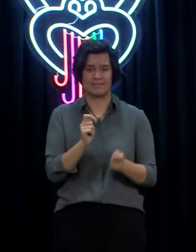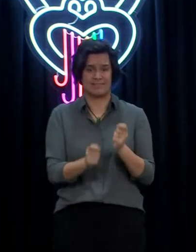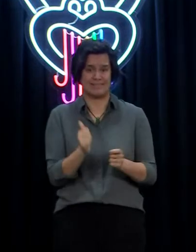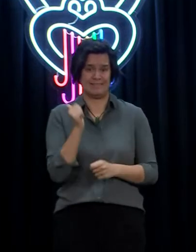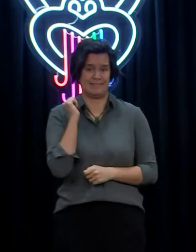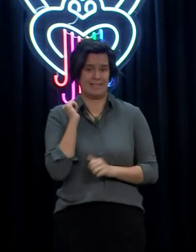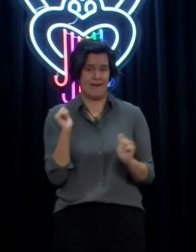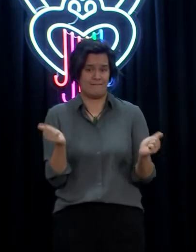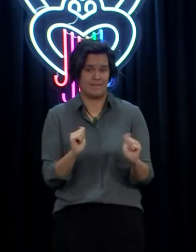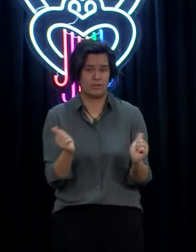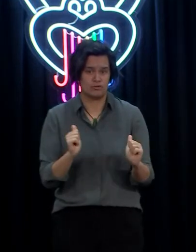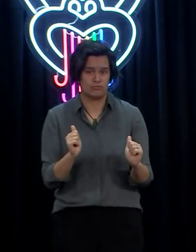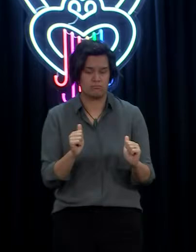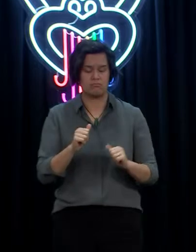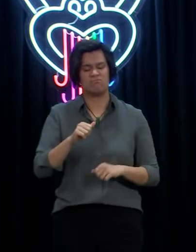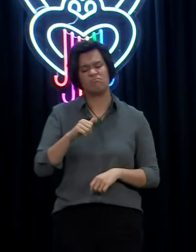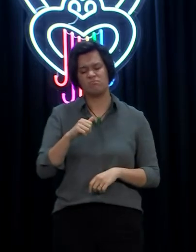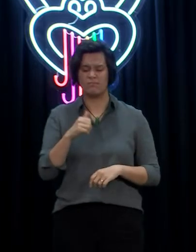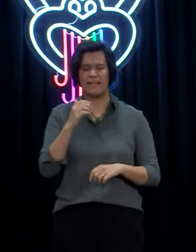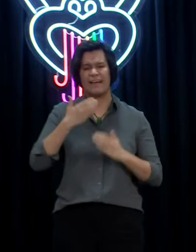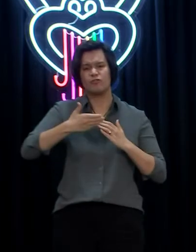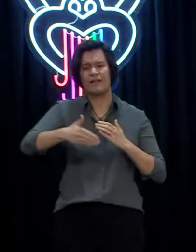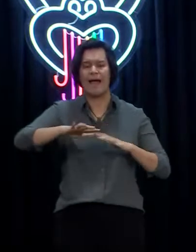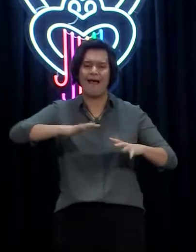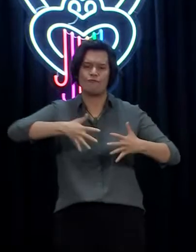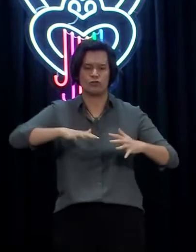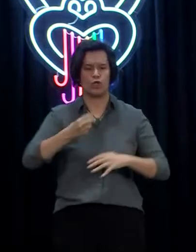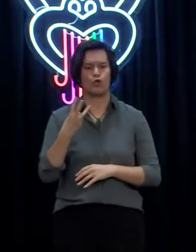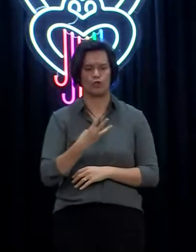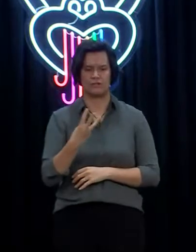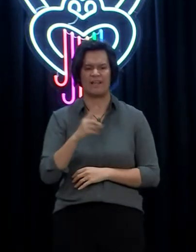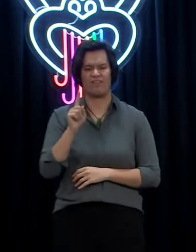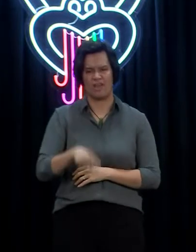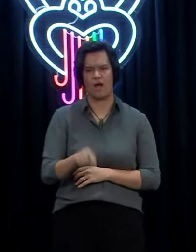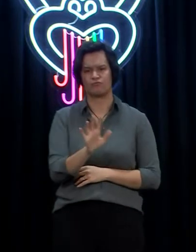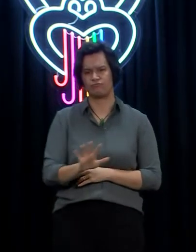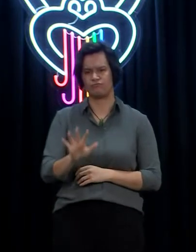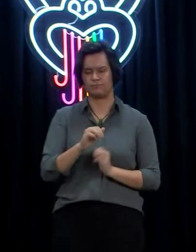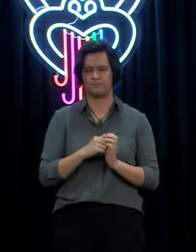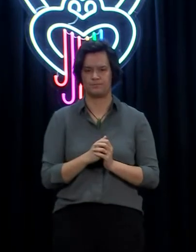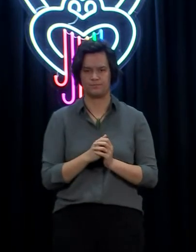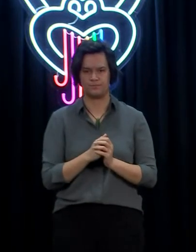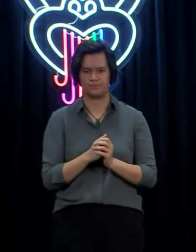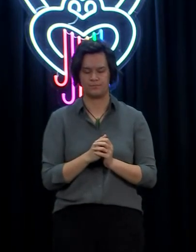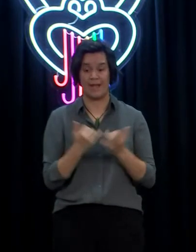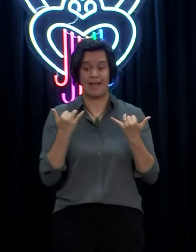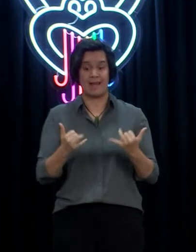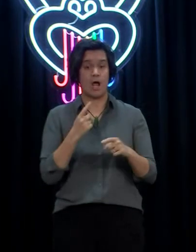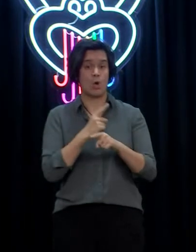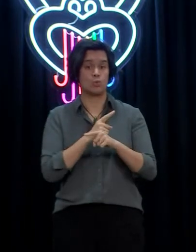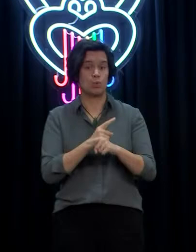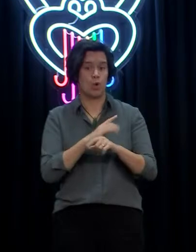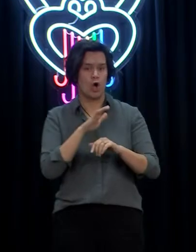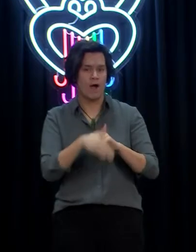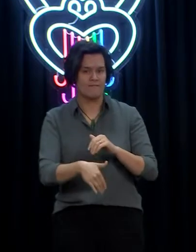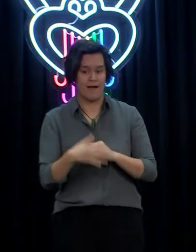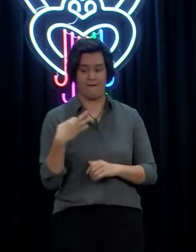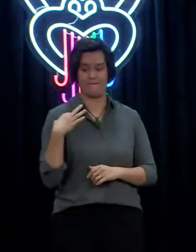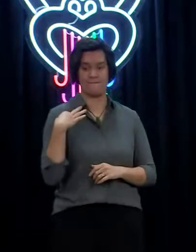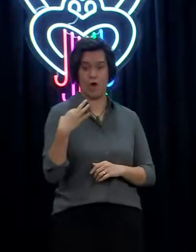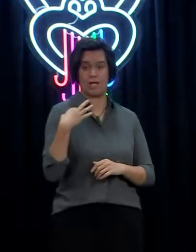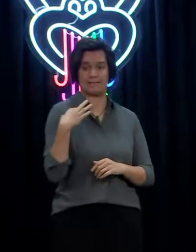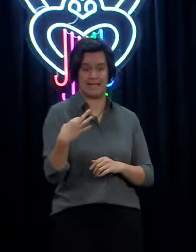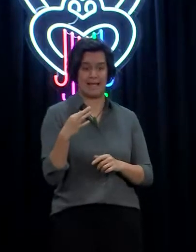over 13,000. Just a comment on boundary testing. Police have started checking